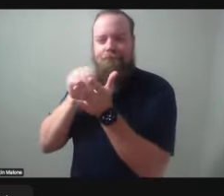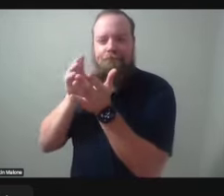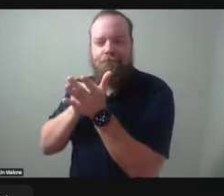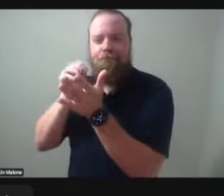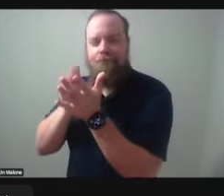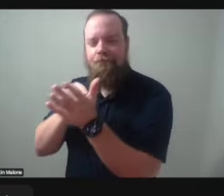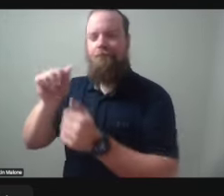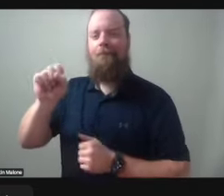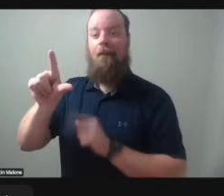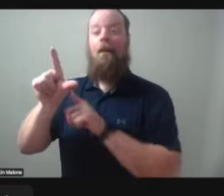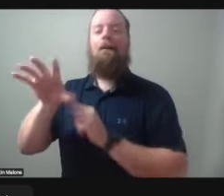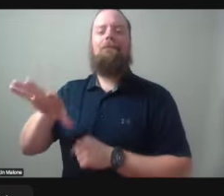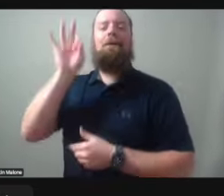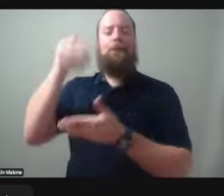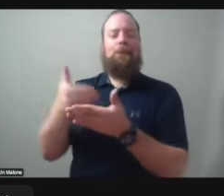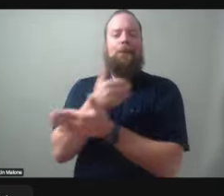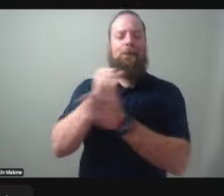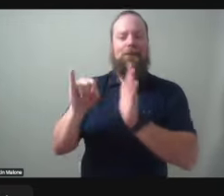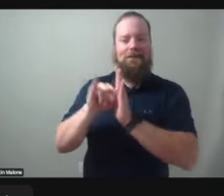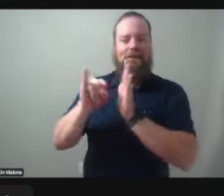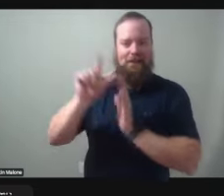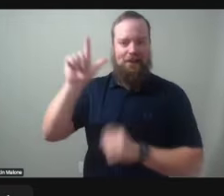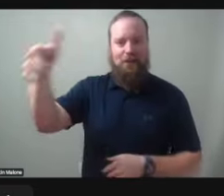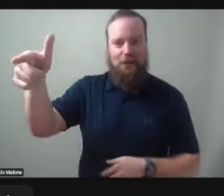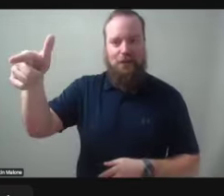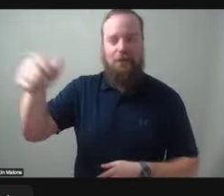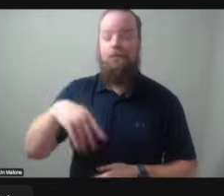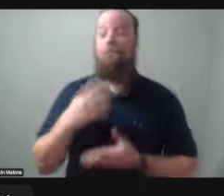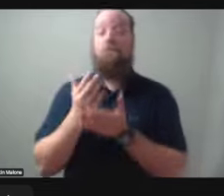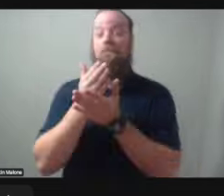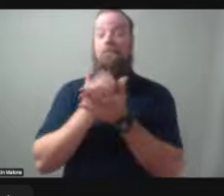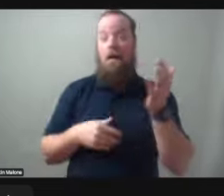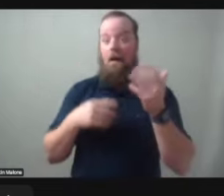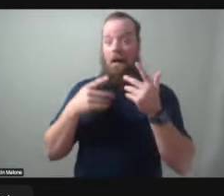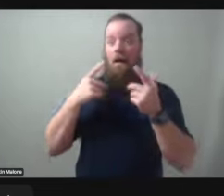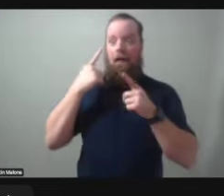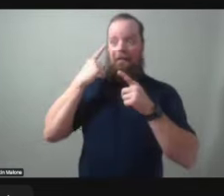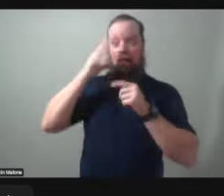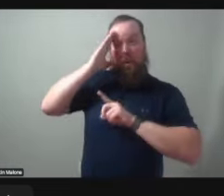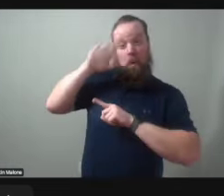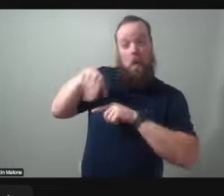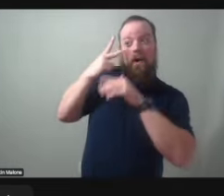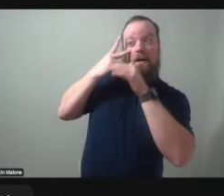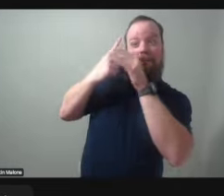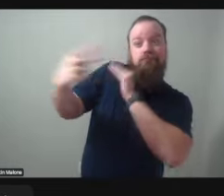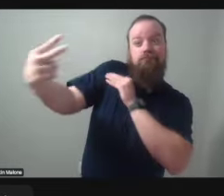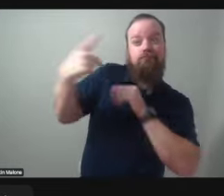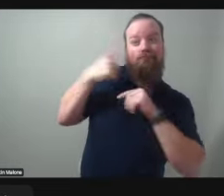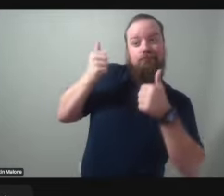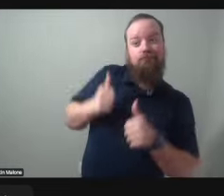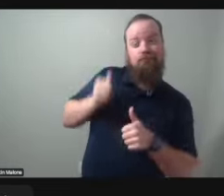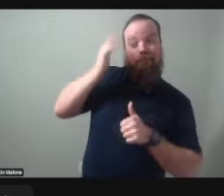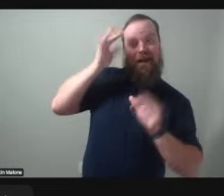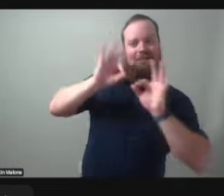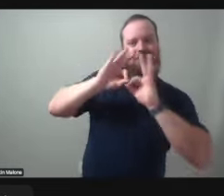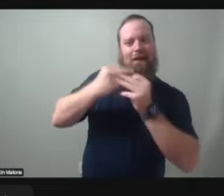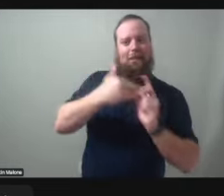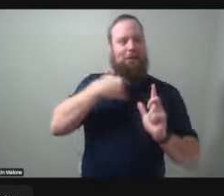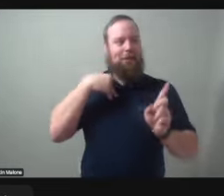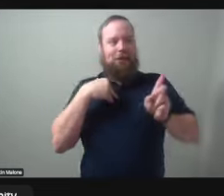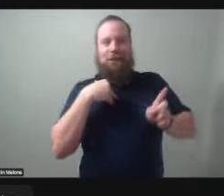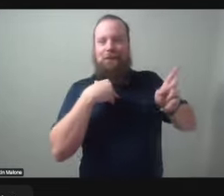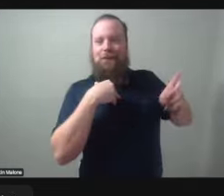don't feel fully immersed in that identity or in that culture. Some of them reject it, some of them don't even know